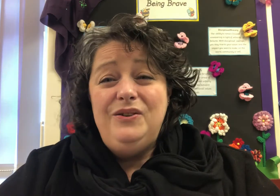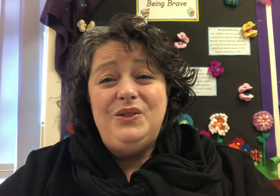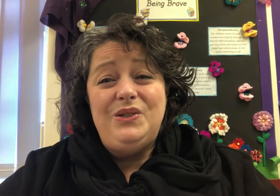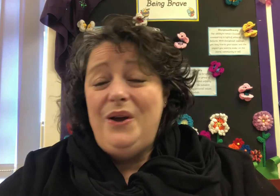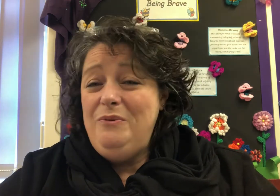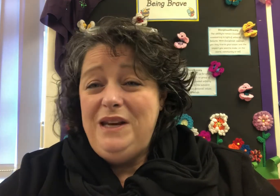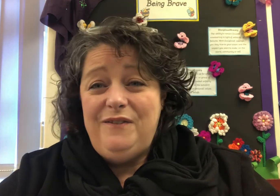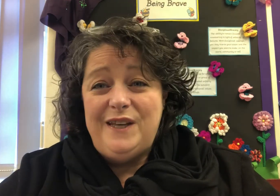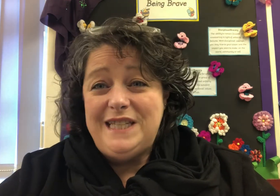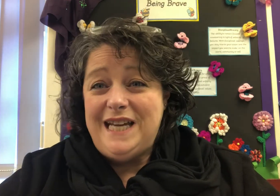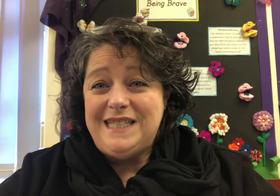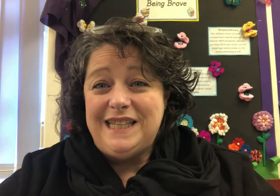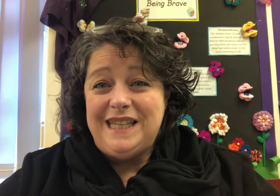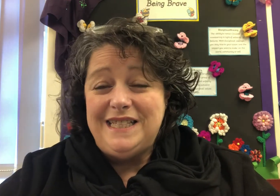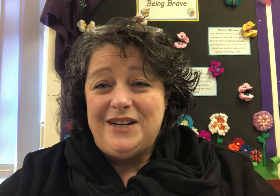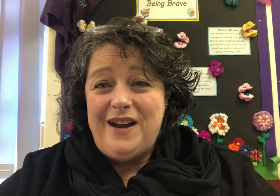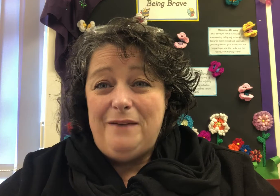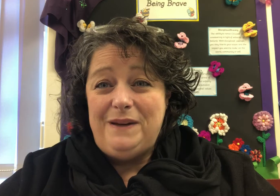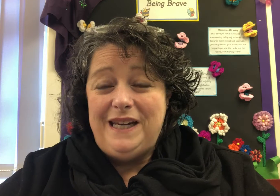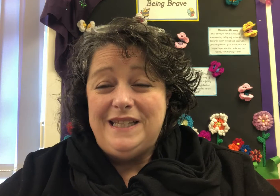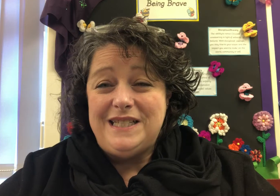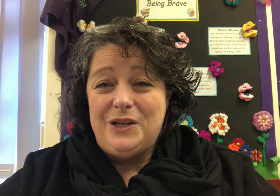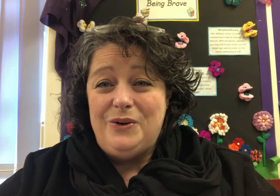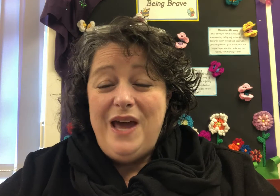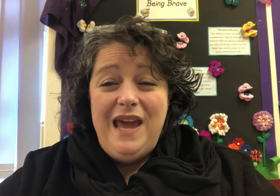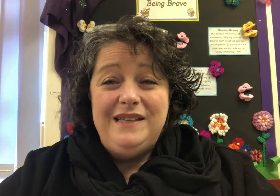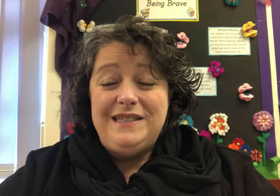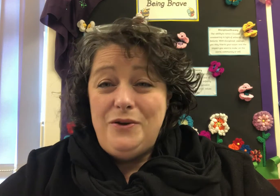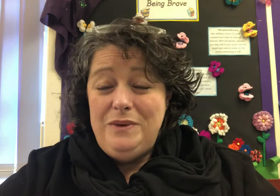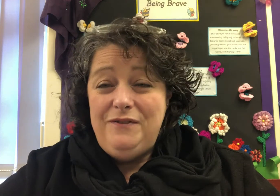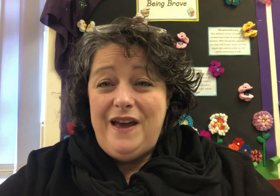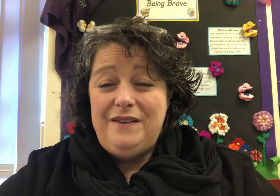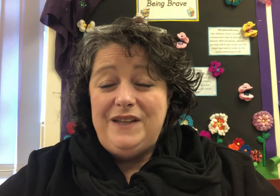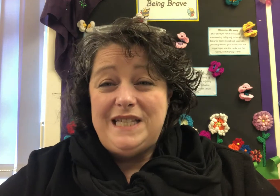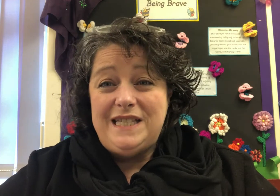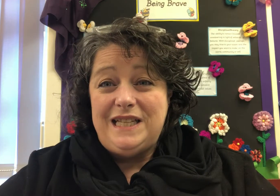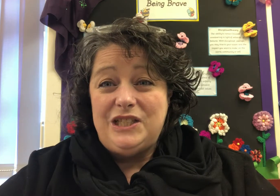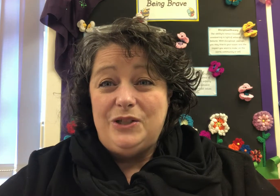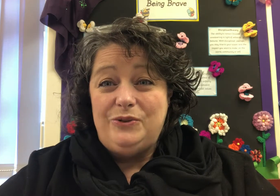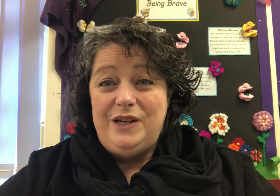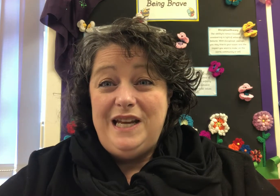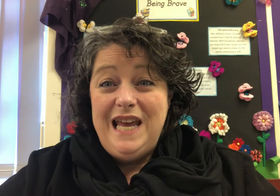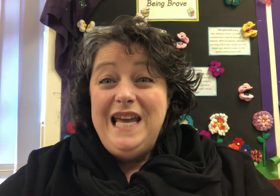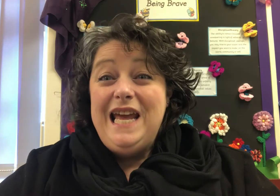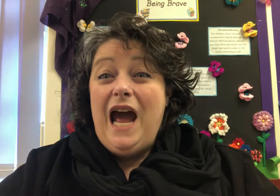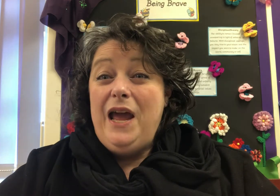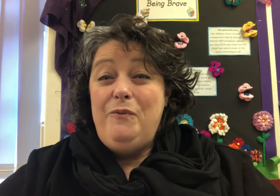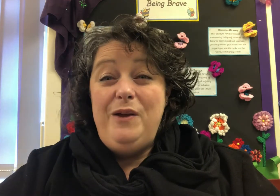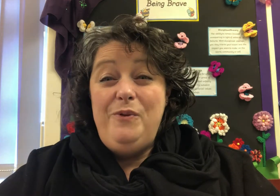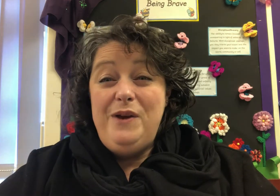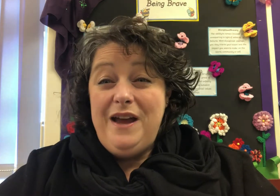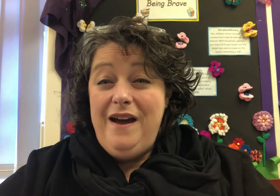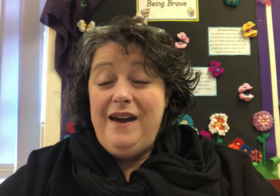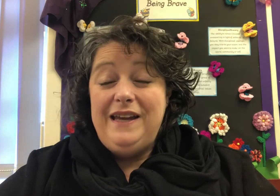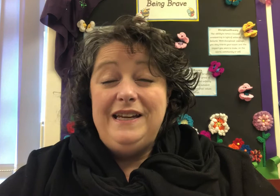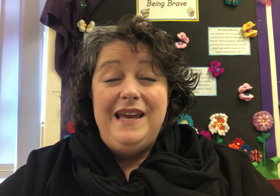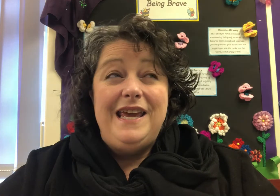so many fantastic things that are happening in the school and so many fantastic children. And when we're kind, it